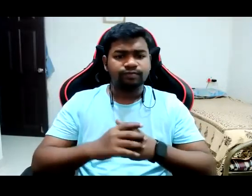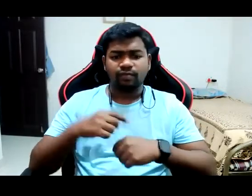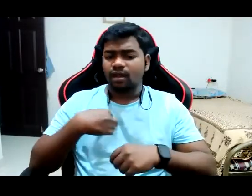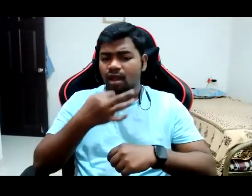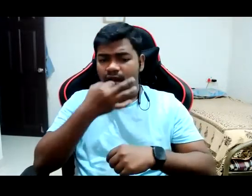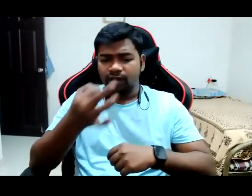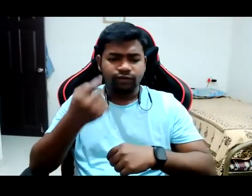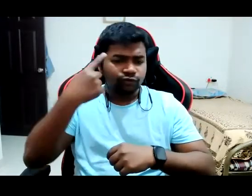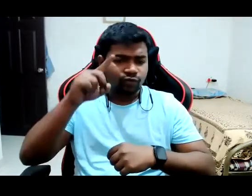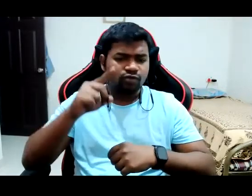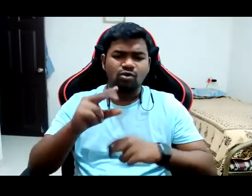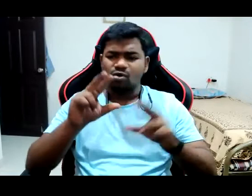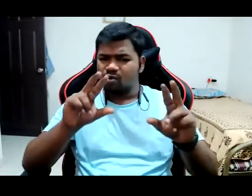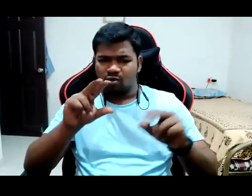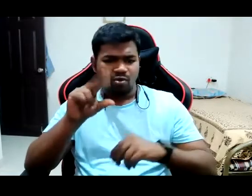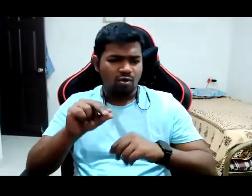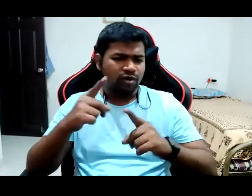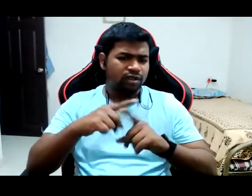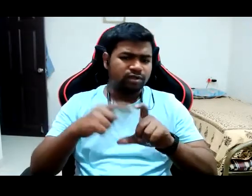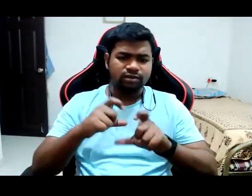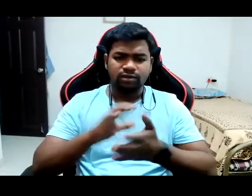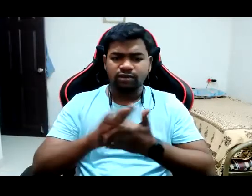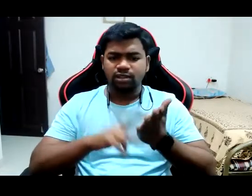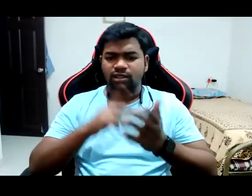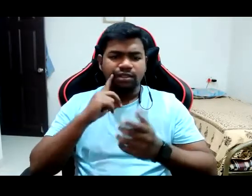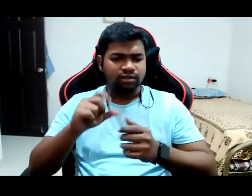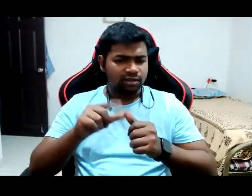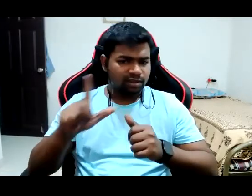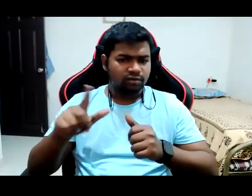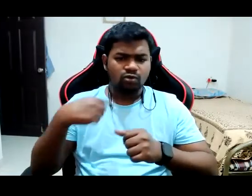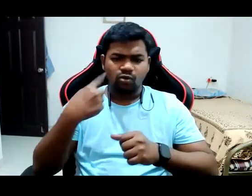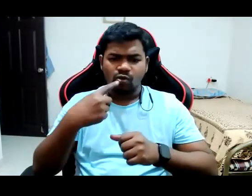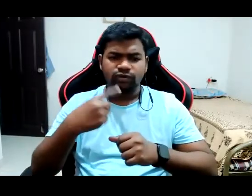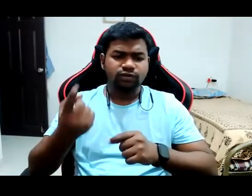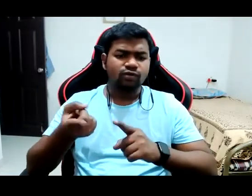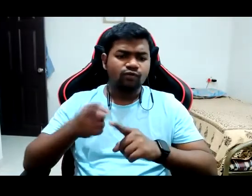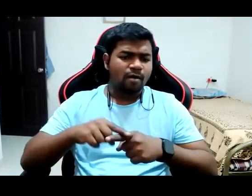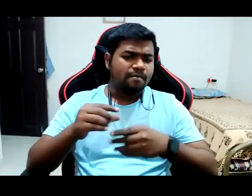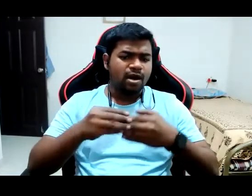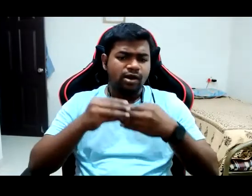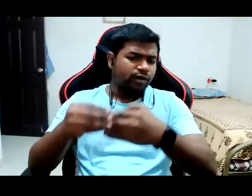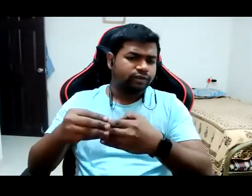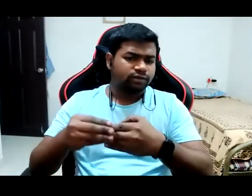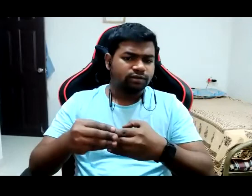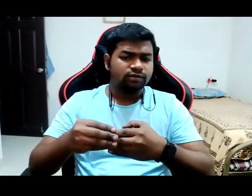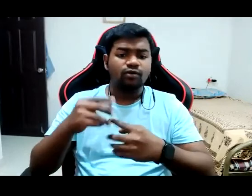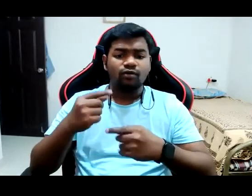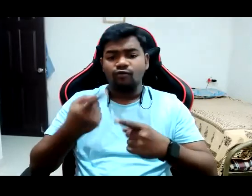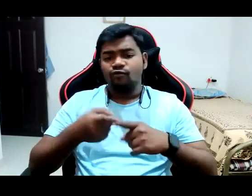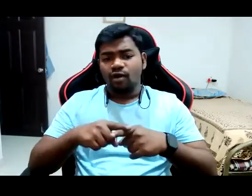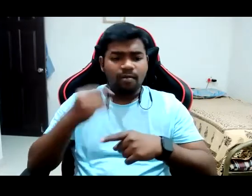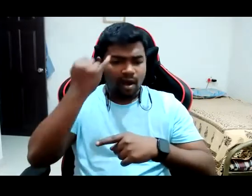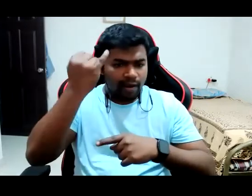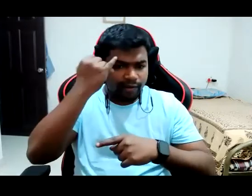people who are non-technical to really try and figure out who is it that, from the introductions and from ideas, who is it that